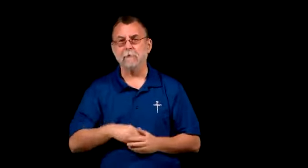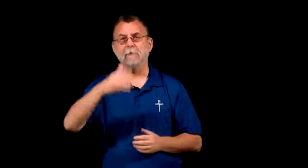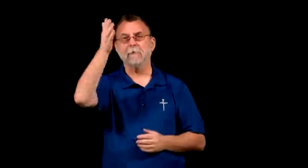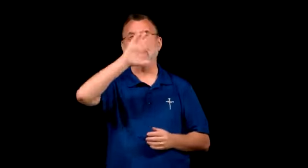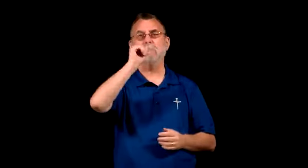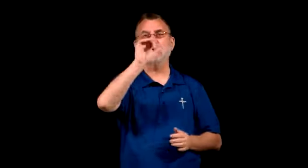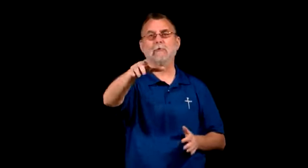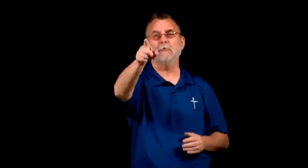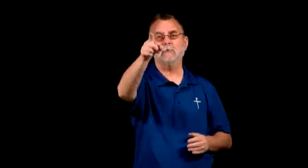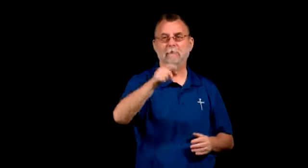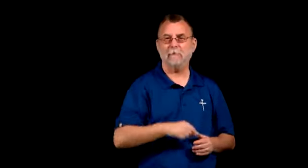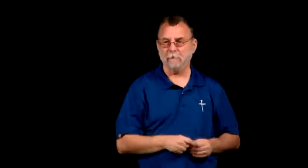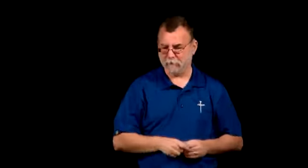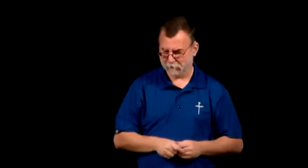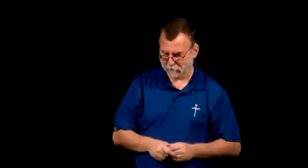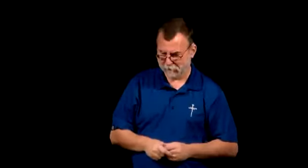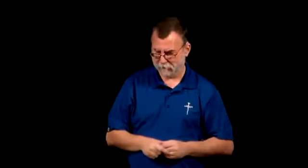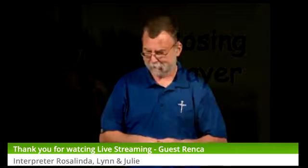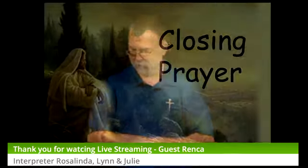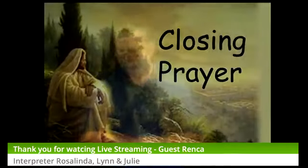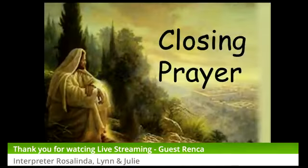Amen. May God bless you all.